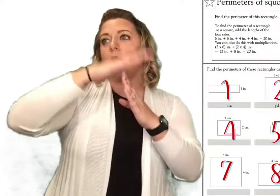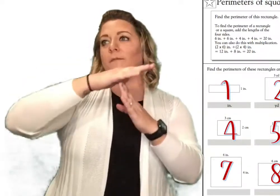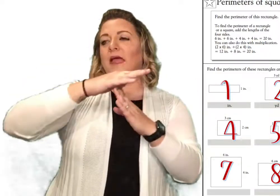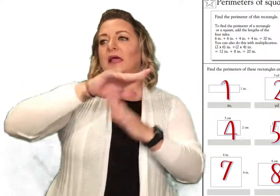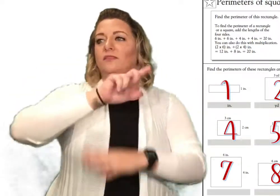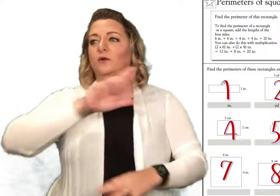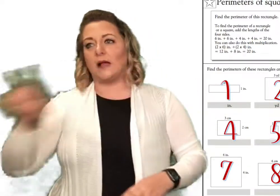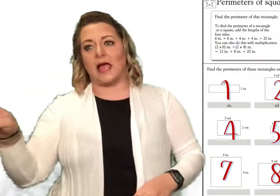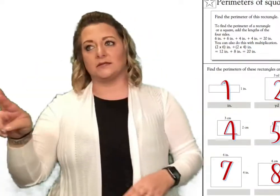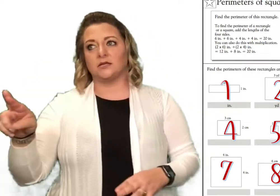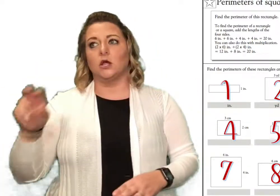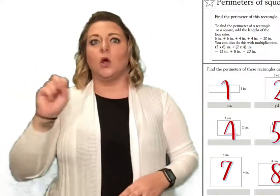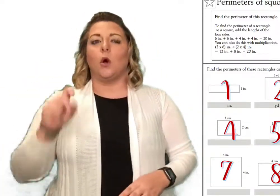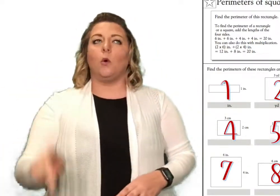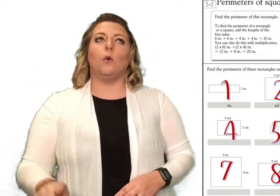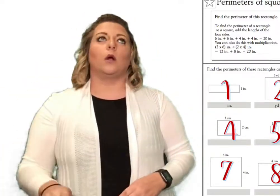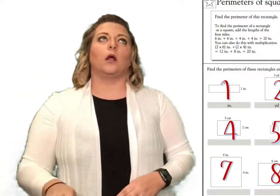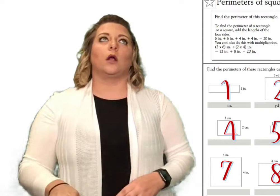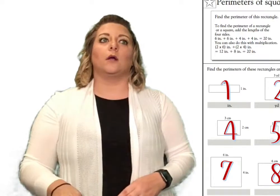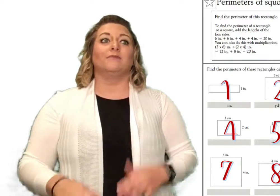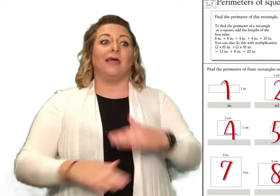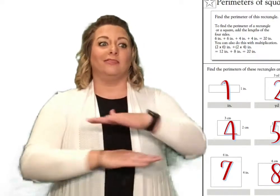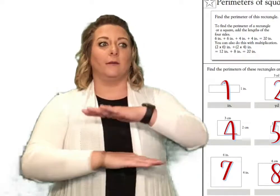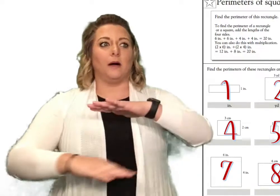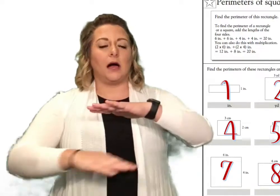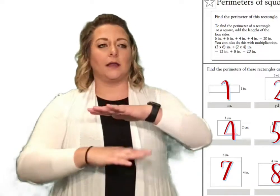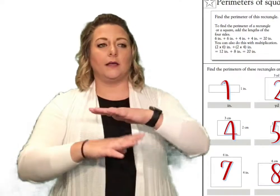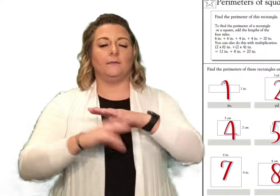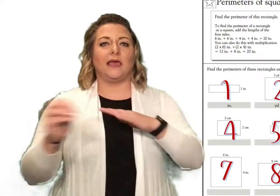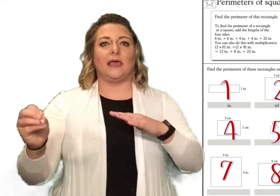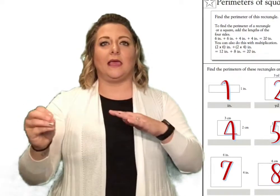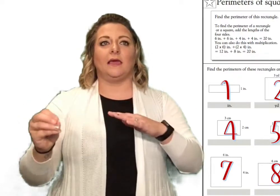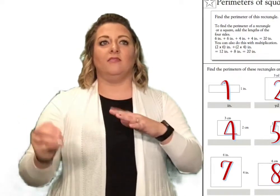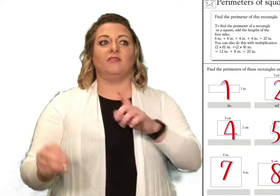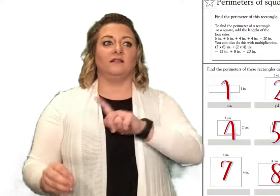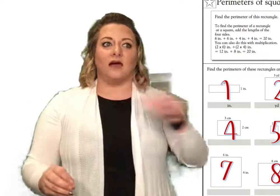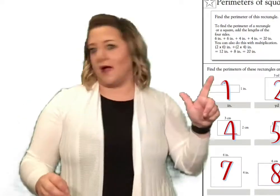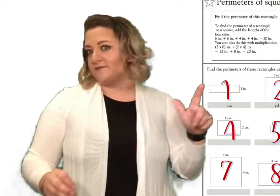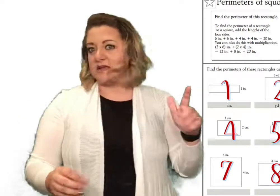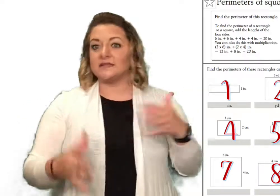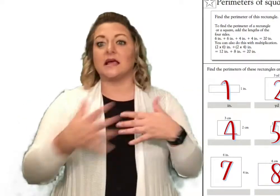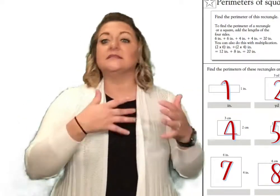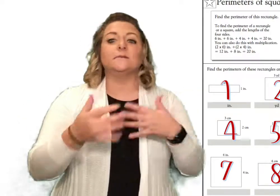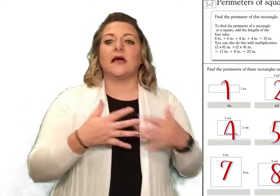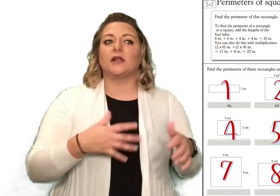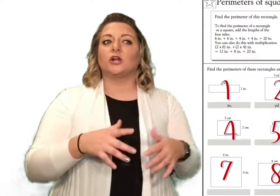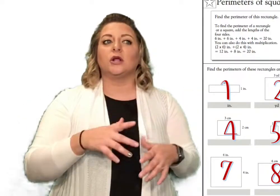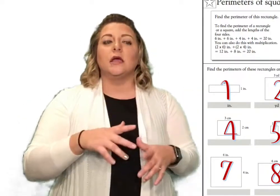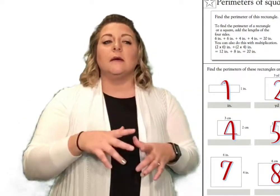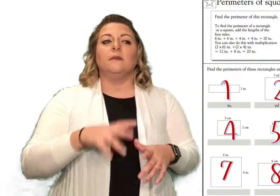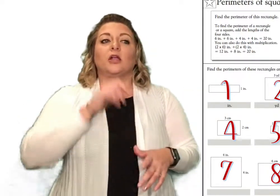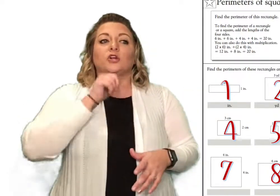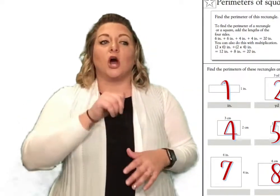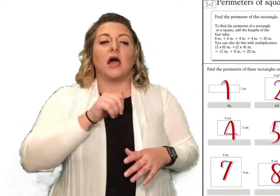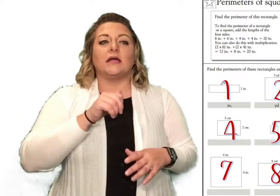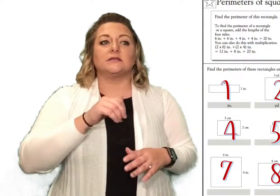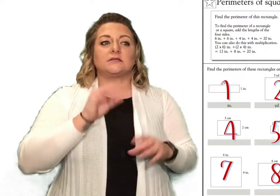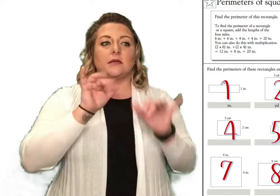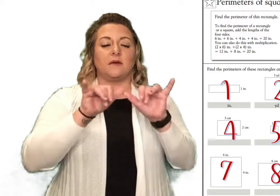top and the right, or the bottom and the left. It doesn't matter, but you're not to